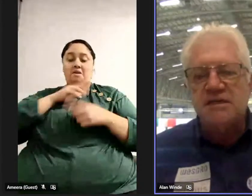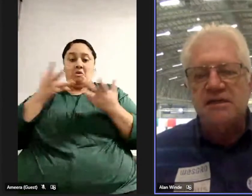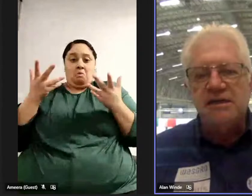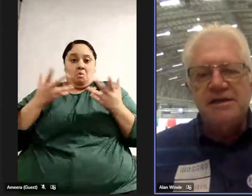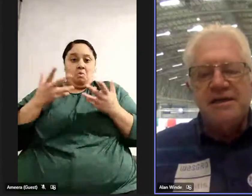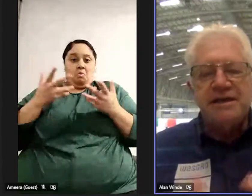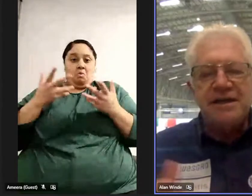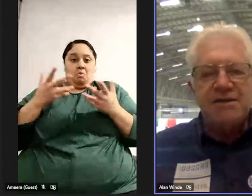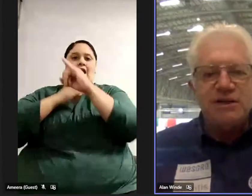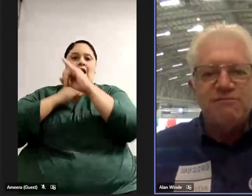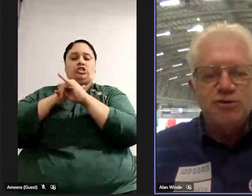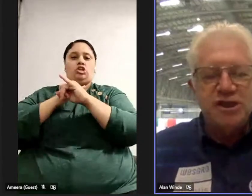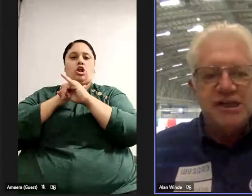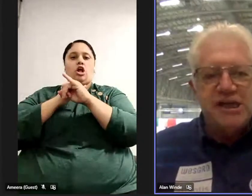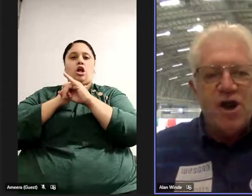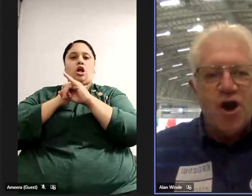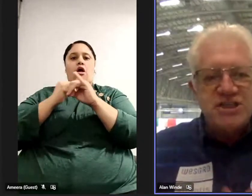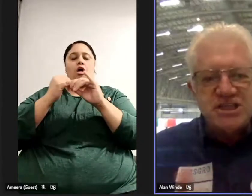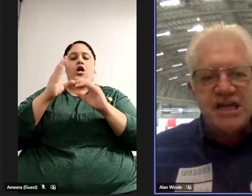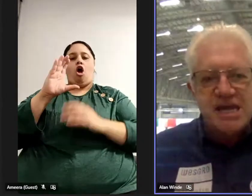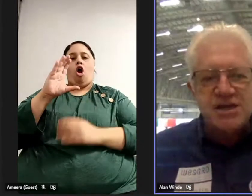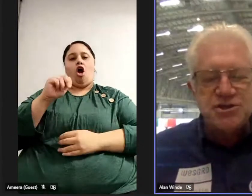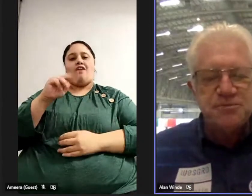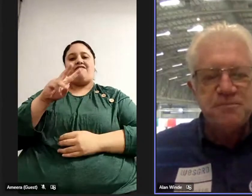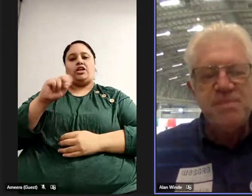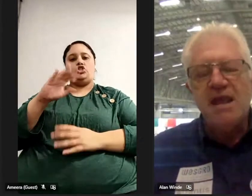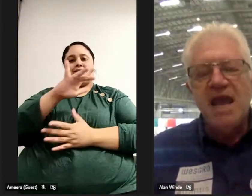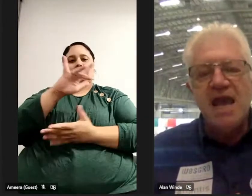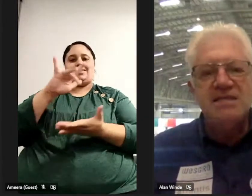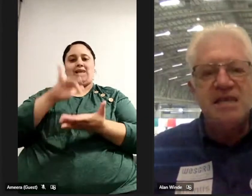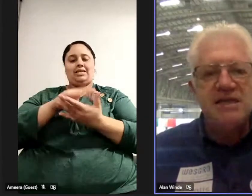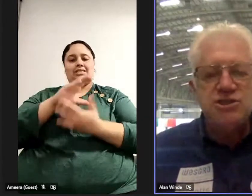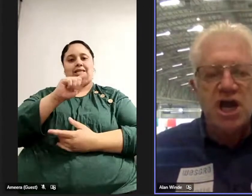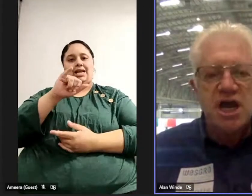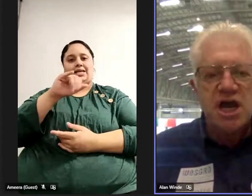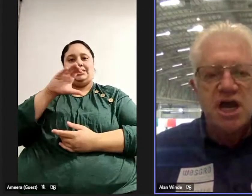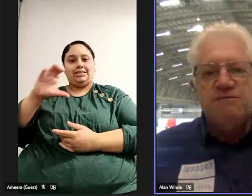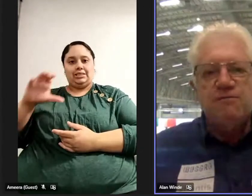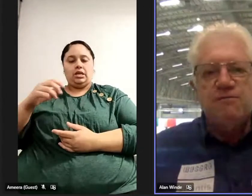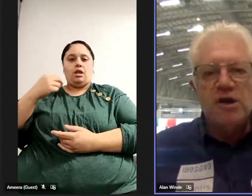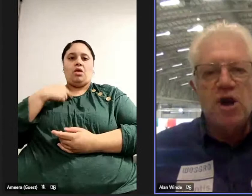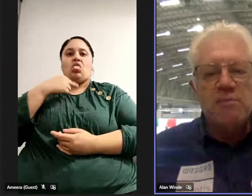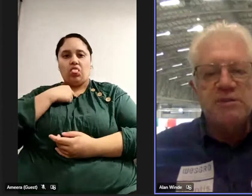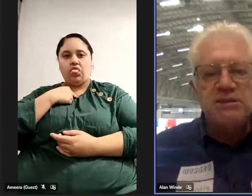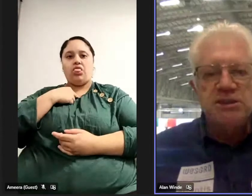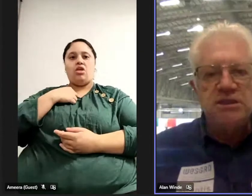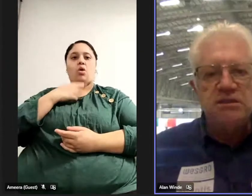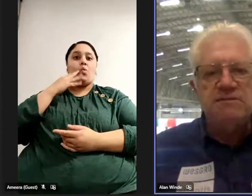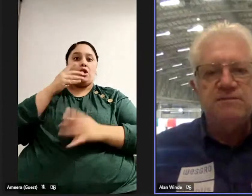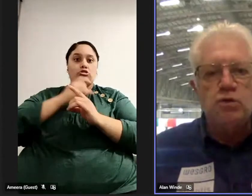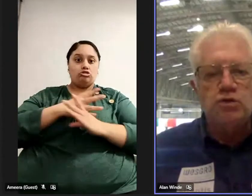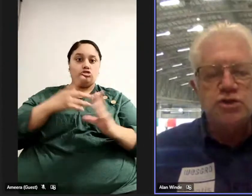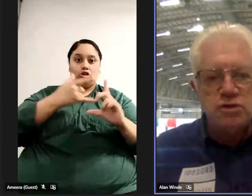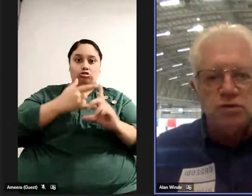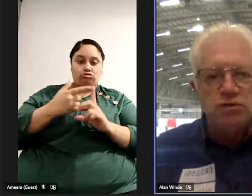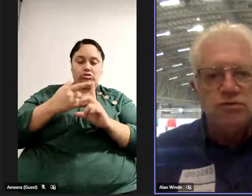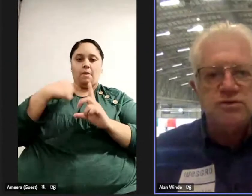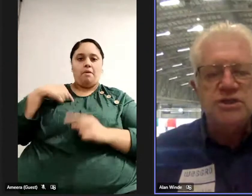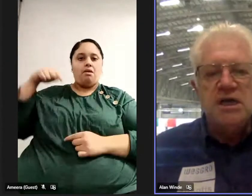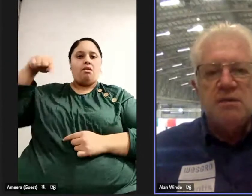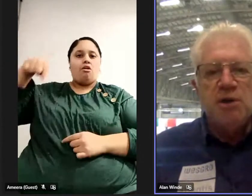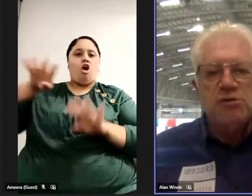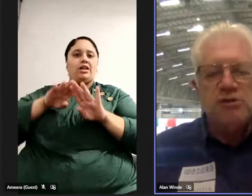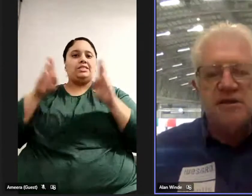Convention Centre, and I was unfortunately on stage as a judge for a competition